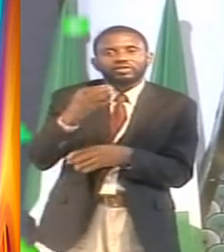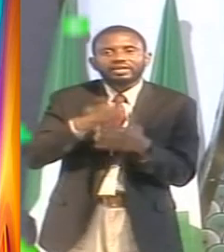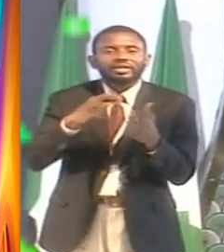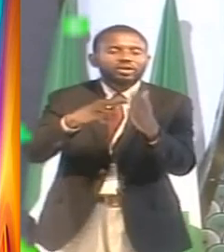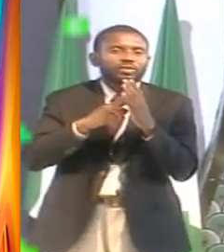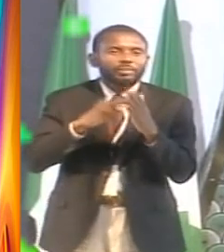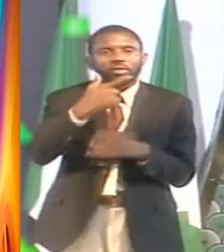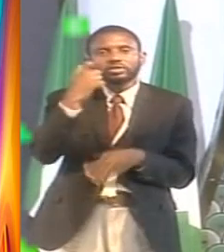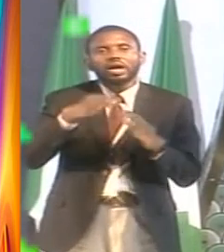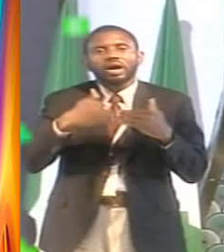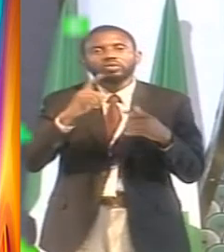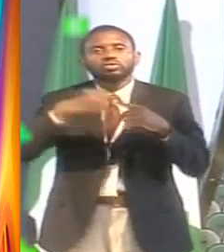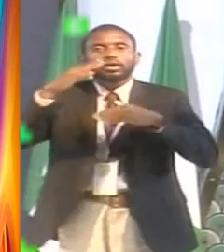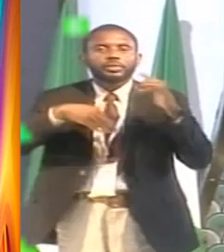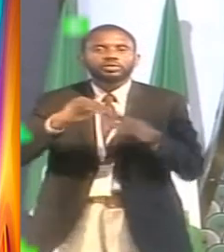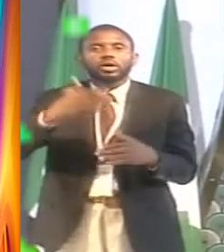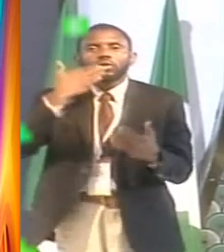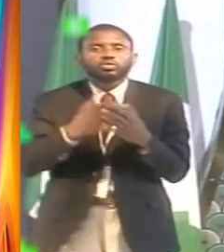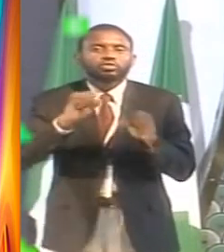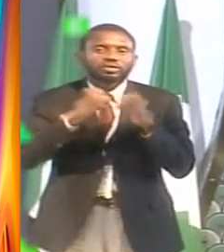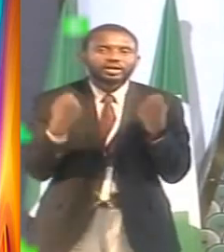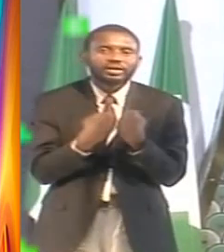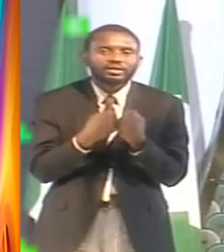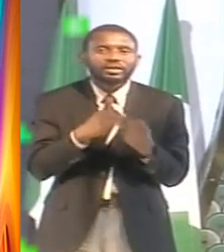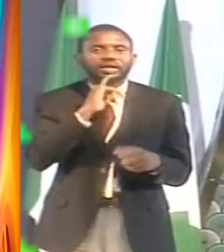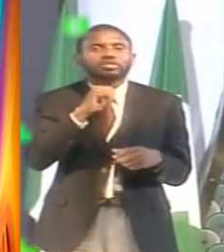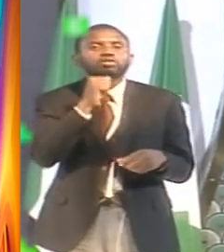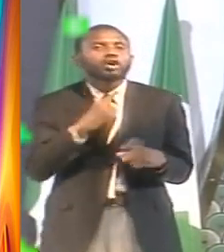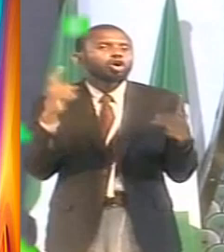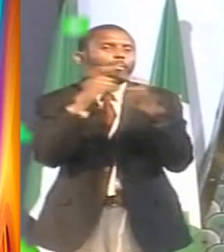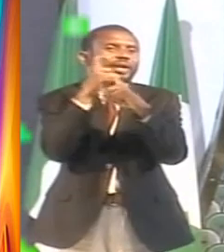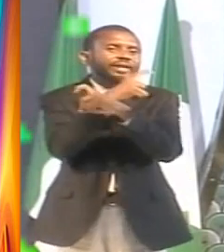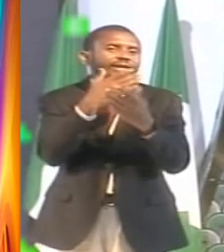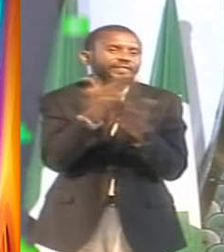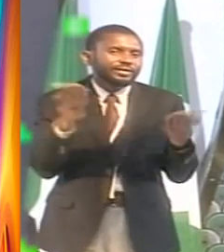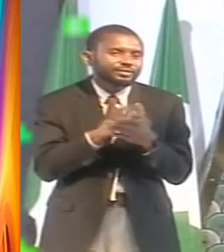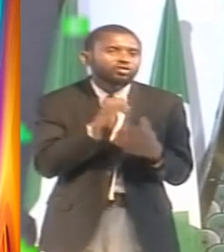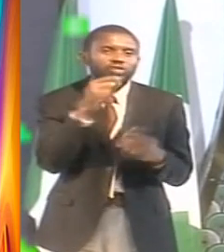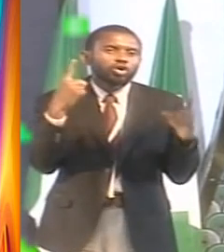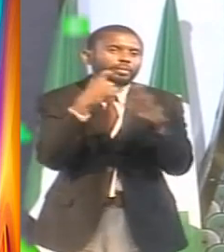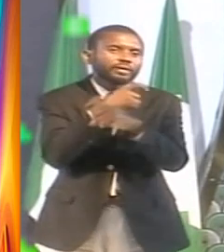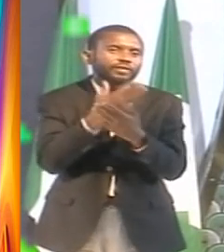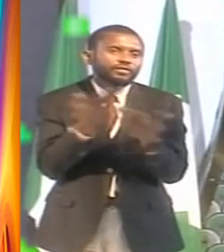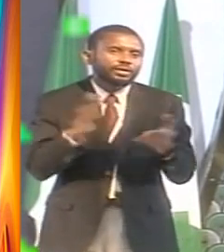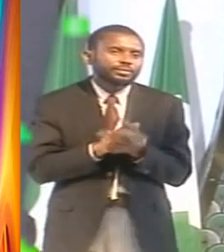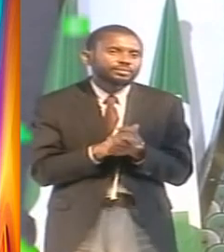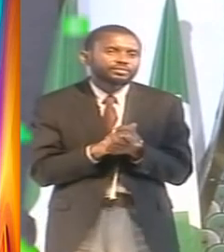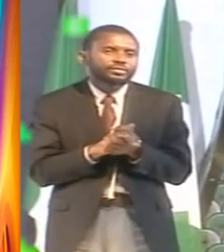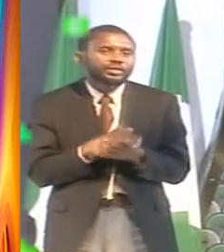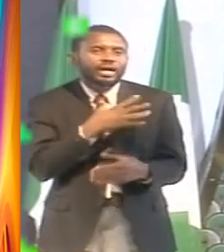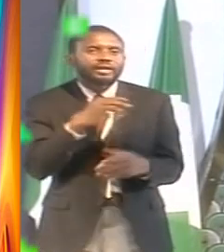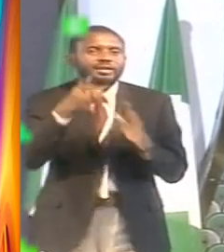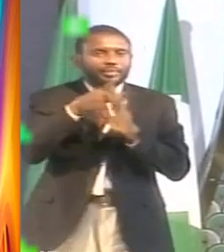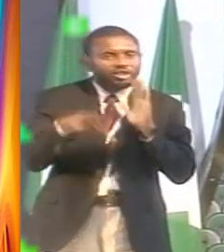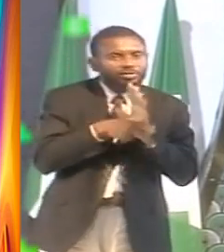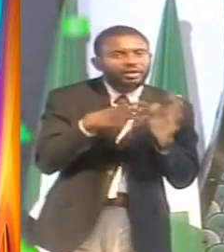Because how to build a good society is not a complicated thing. It is not a complicated thing. And the principles and